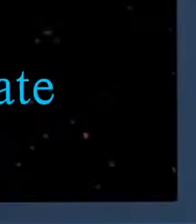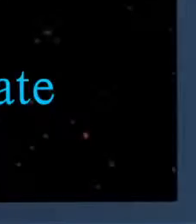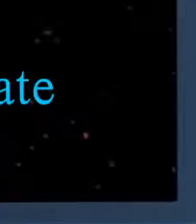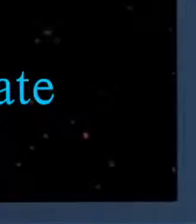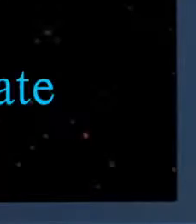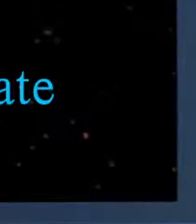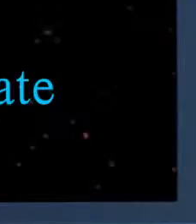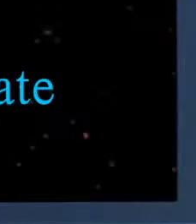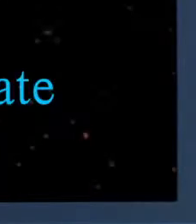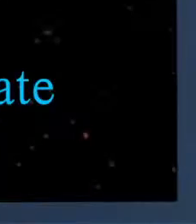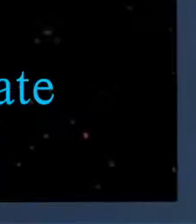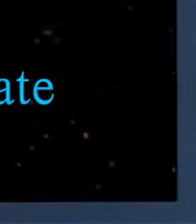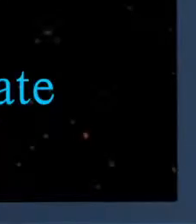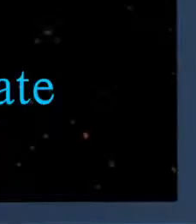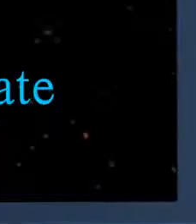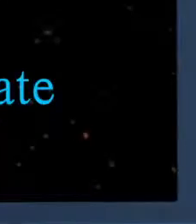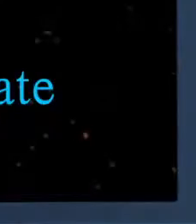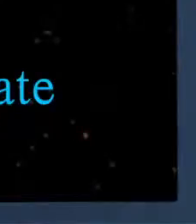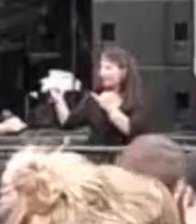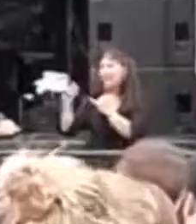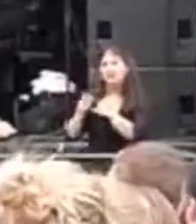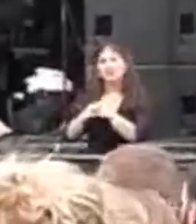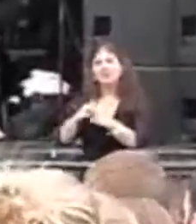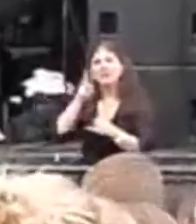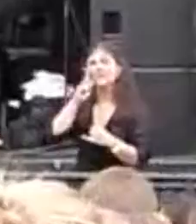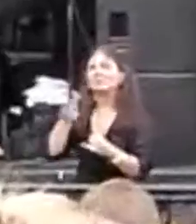performances alive for those who can't hear.